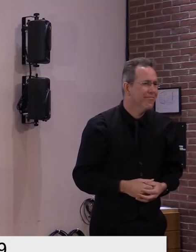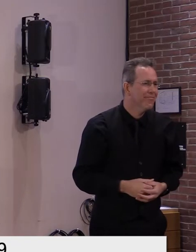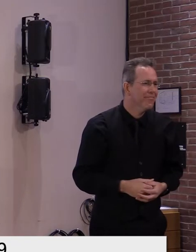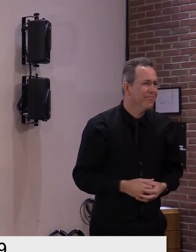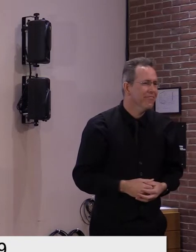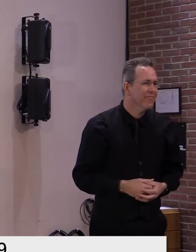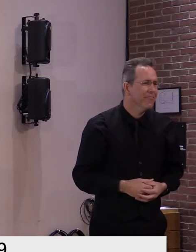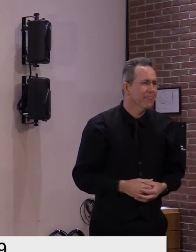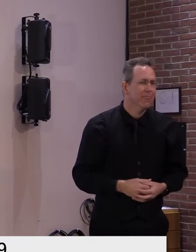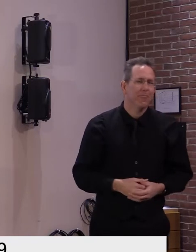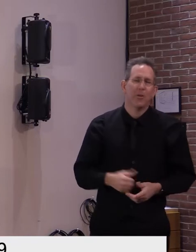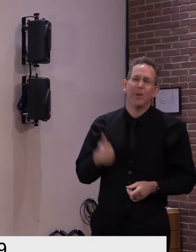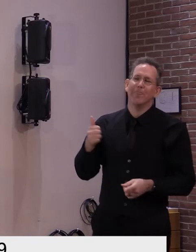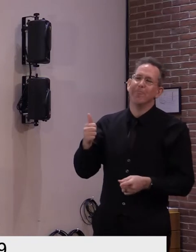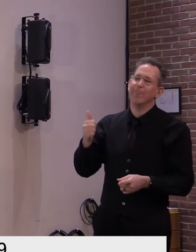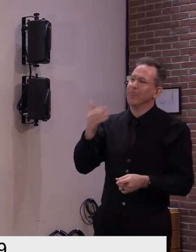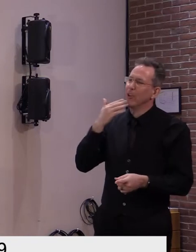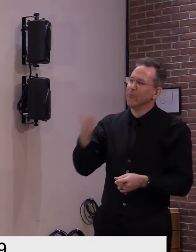Thank you.